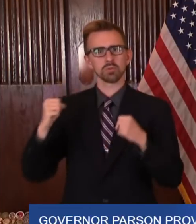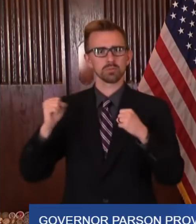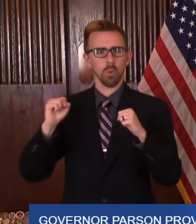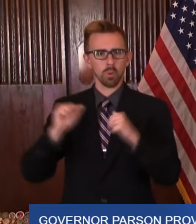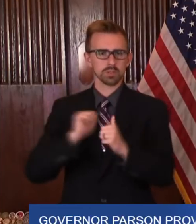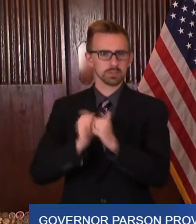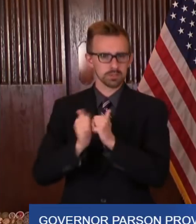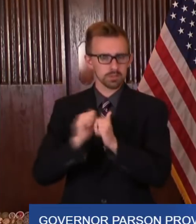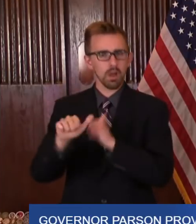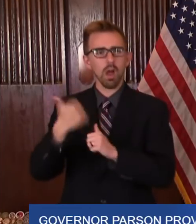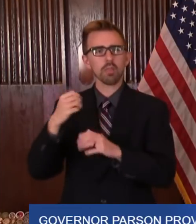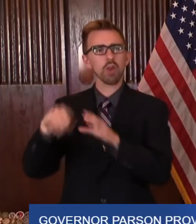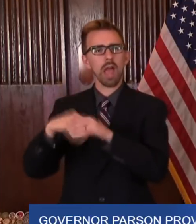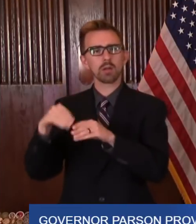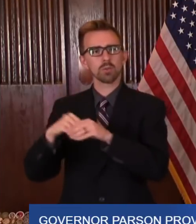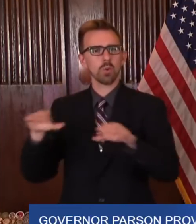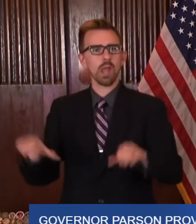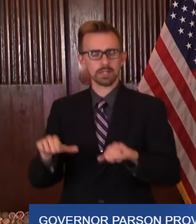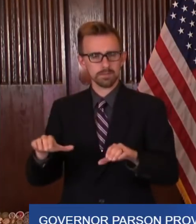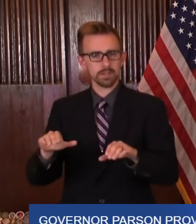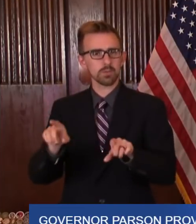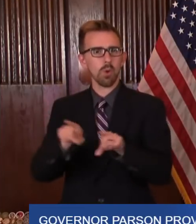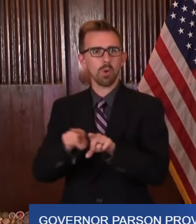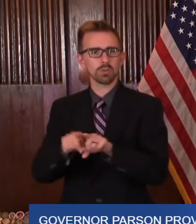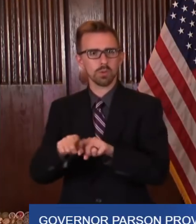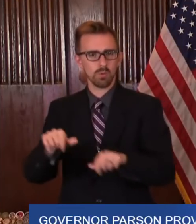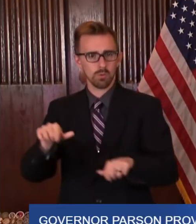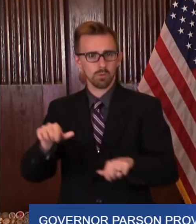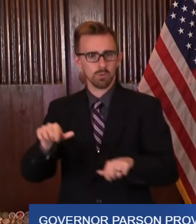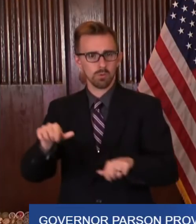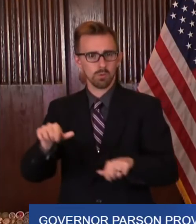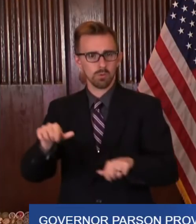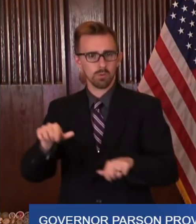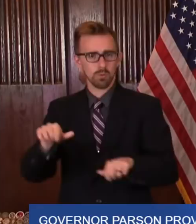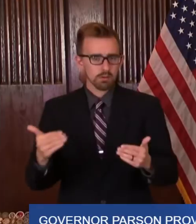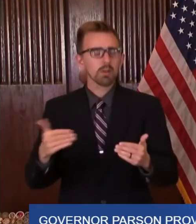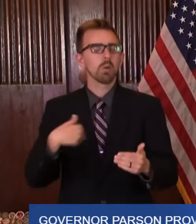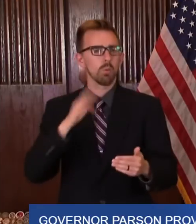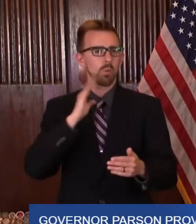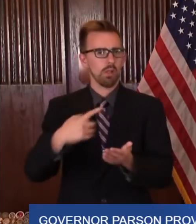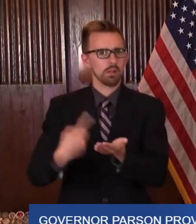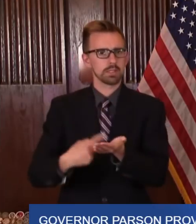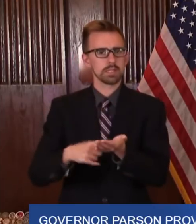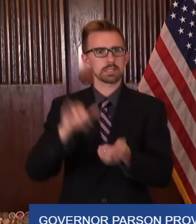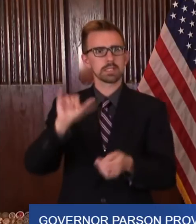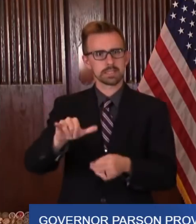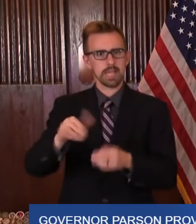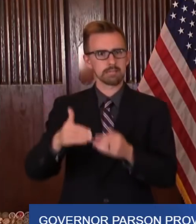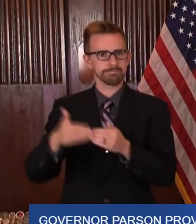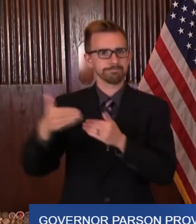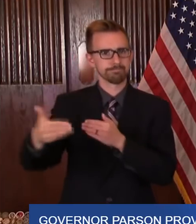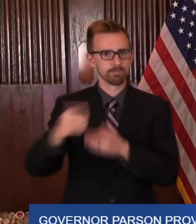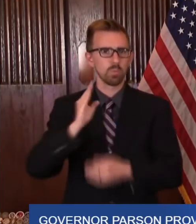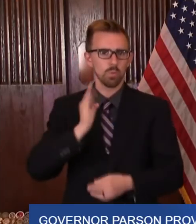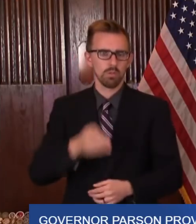other outdoor activities will also be a question, and we will be addressing that as well.